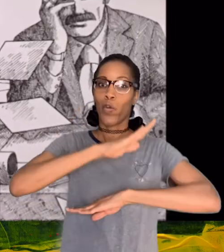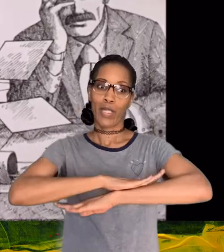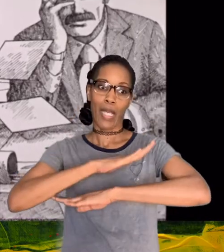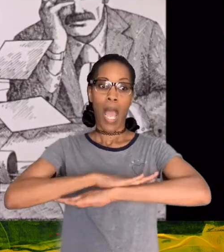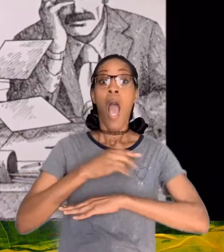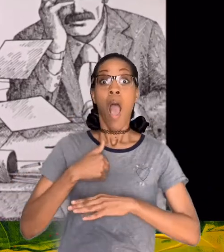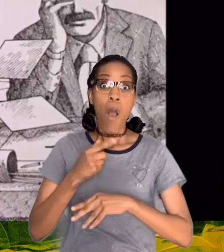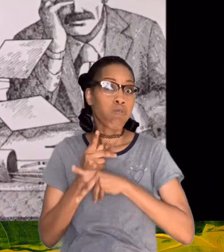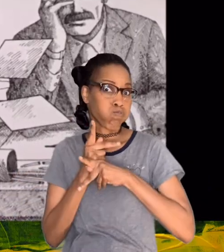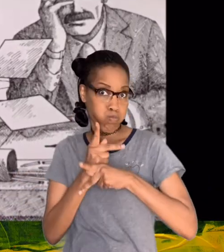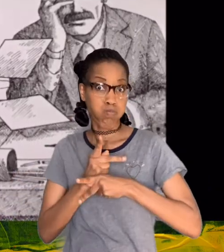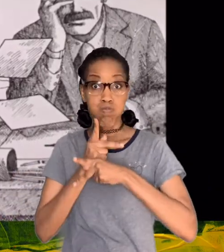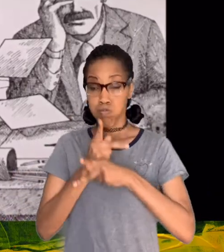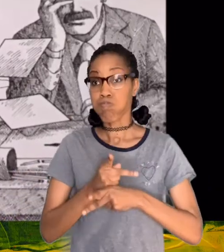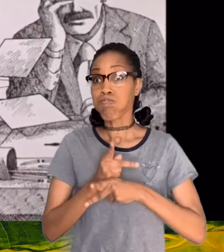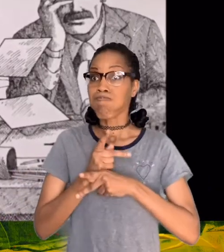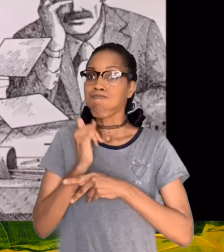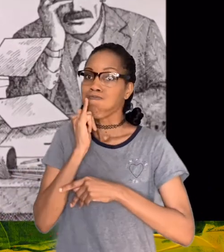me wear them.